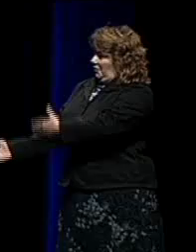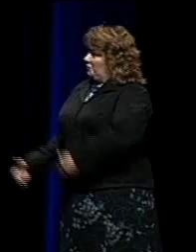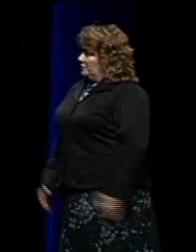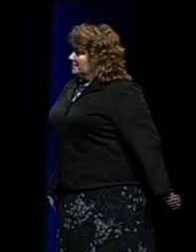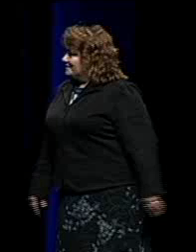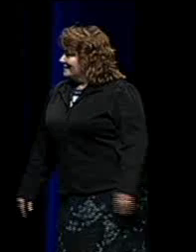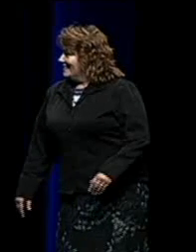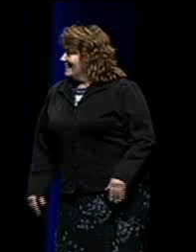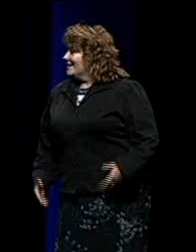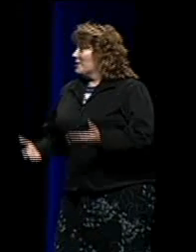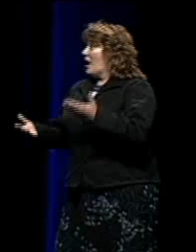Thank you.